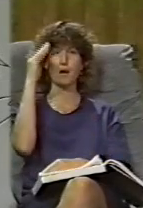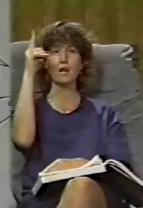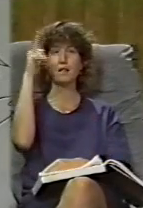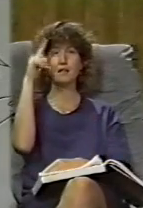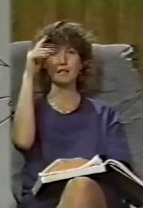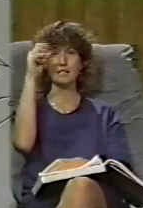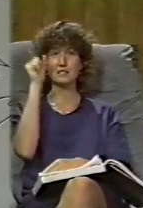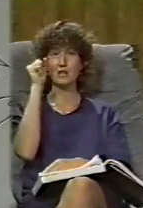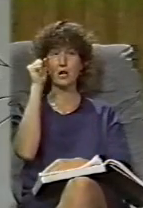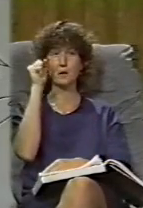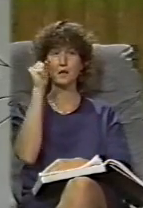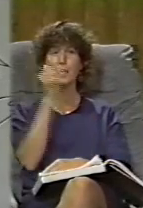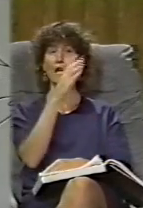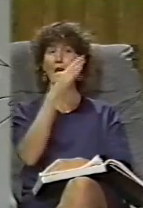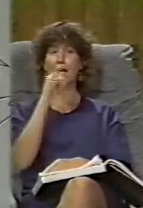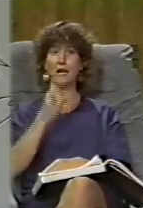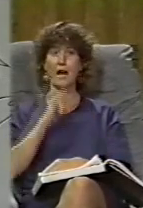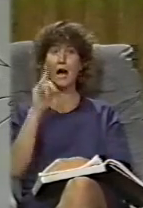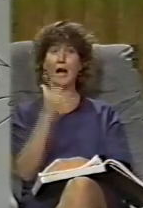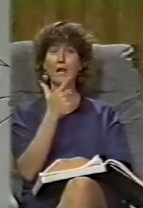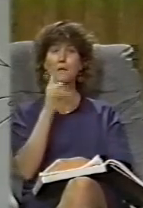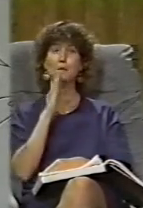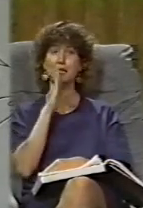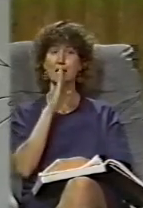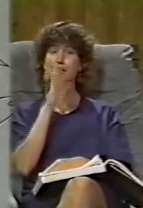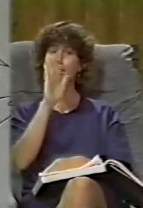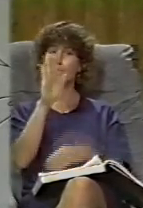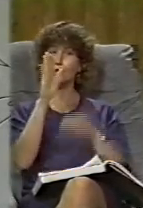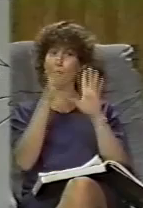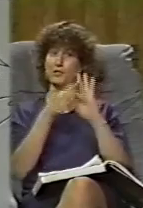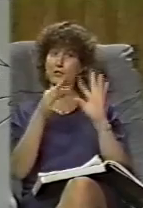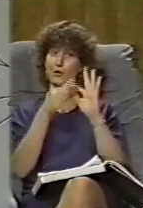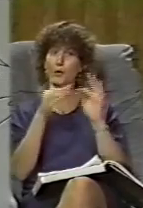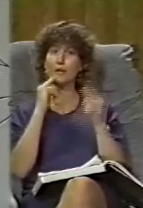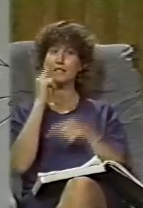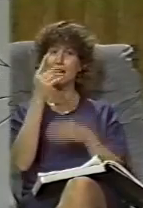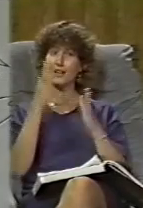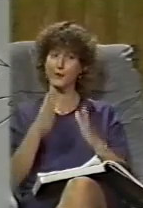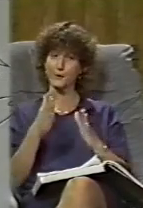Barbara Littke-Stallman, and I'll be your storyteller.